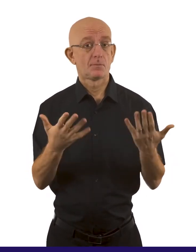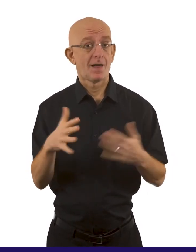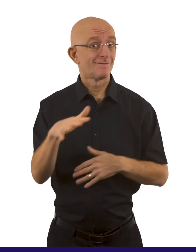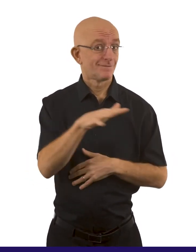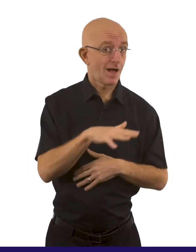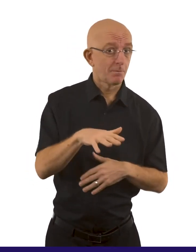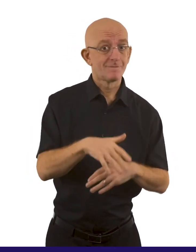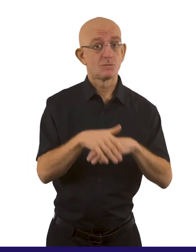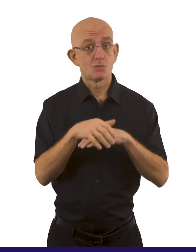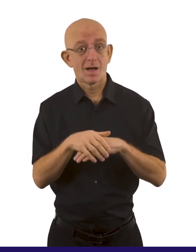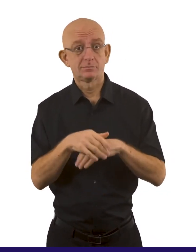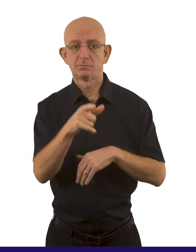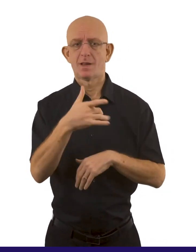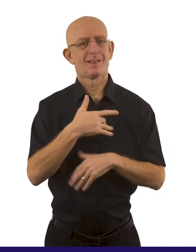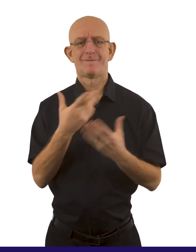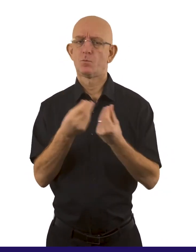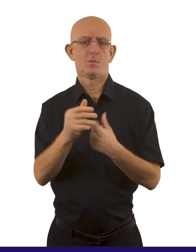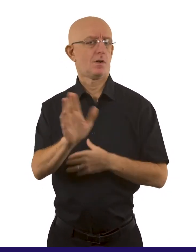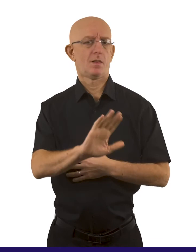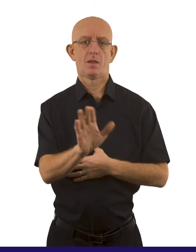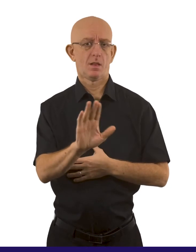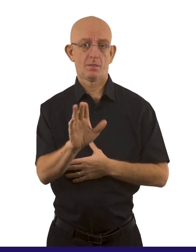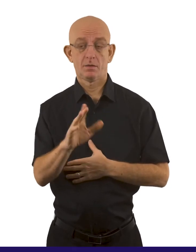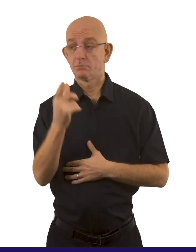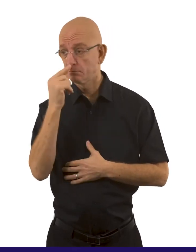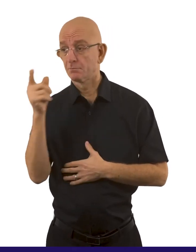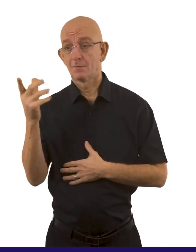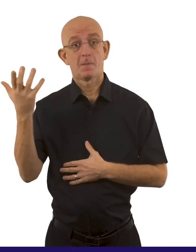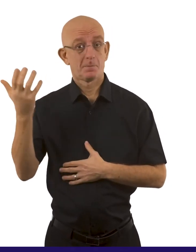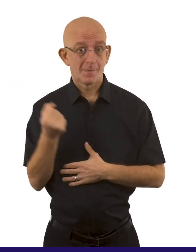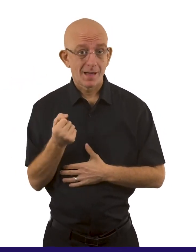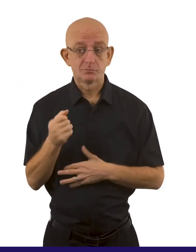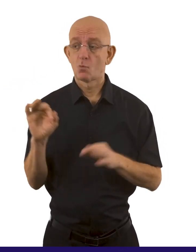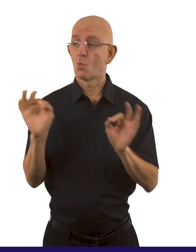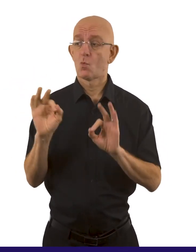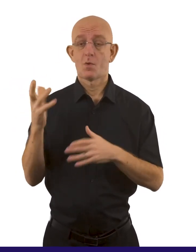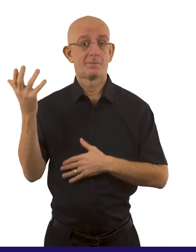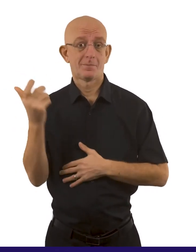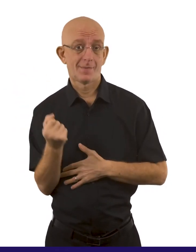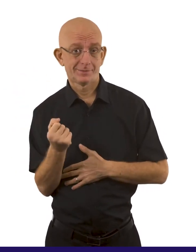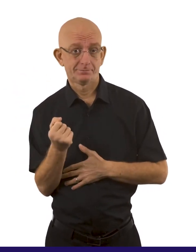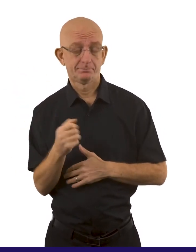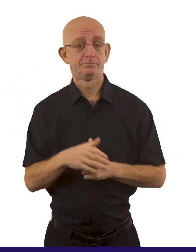Family or friends who don't live with, open brackets, either paid or unpaid. Close